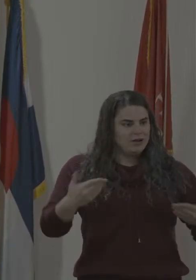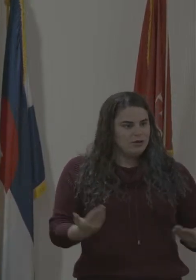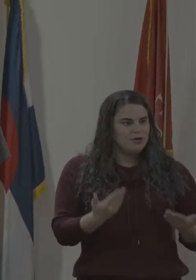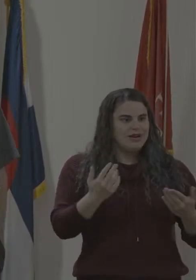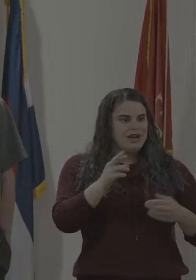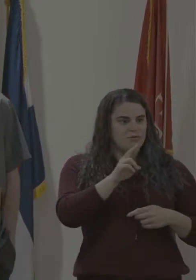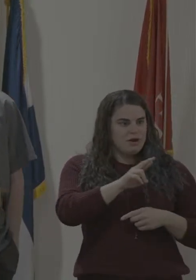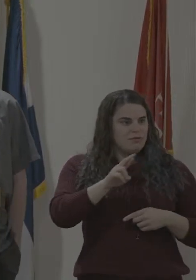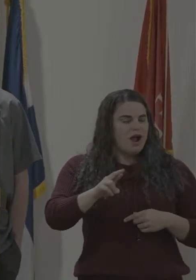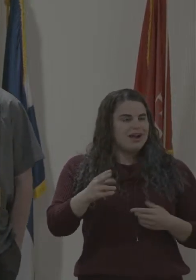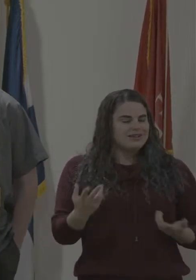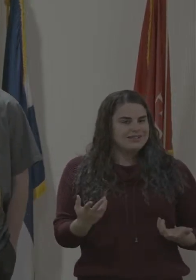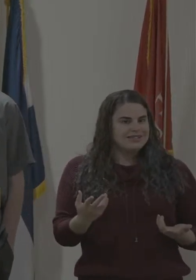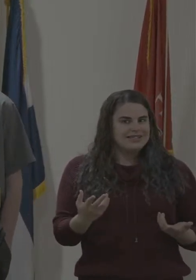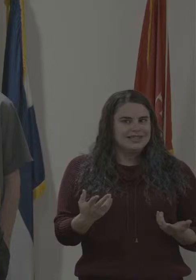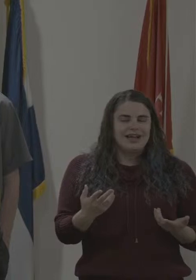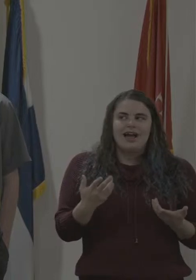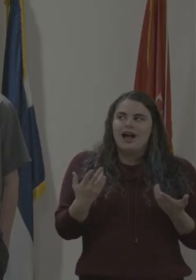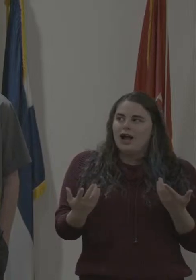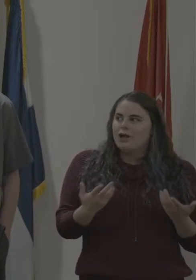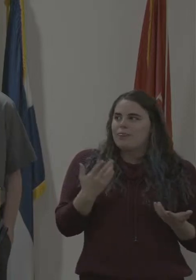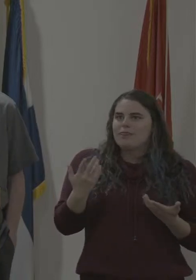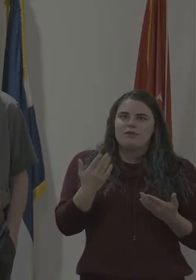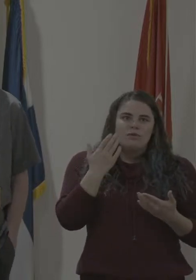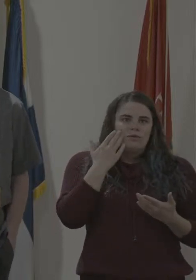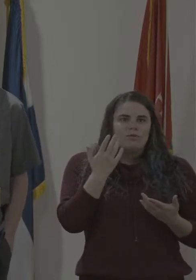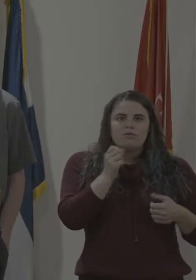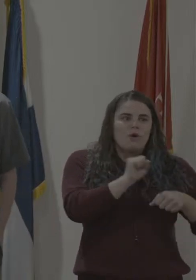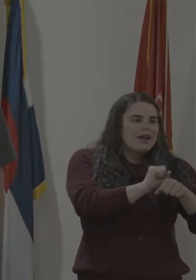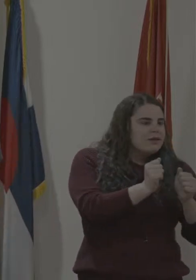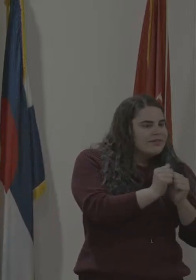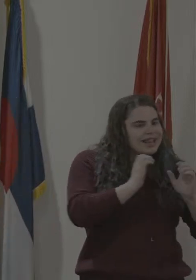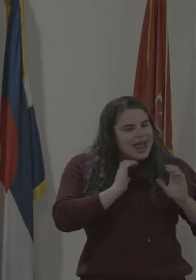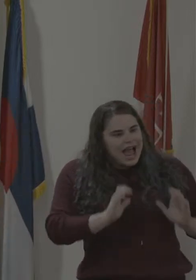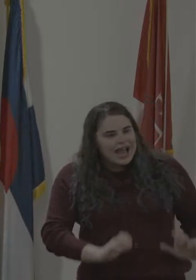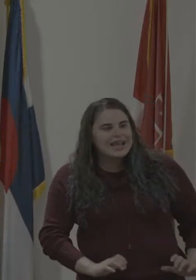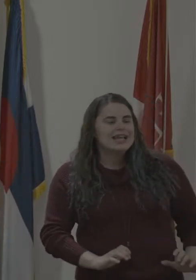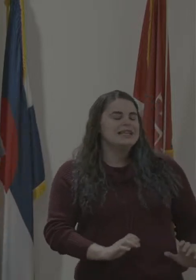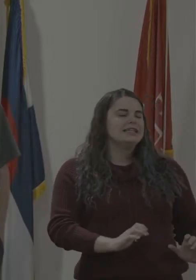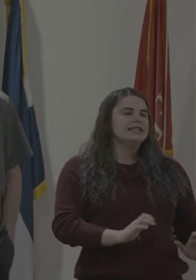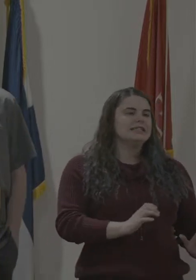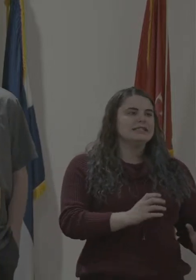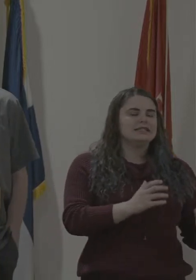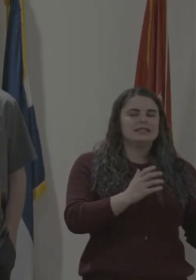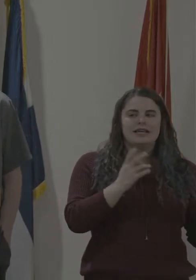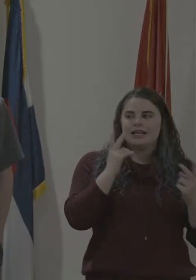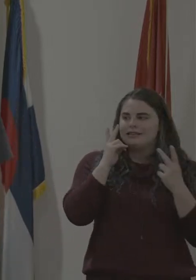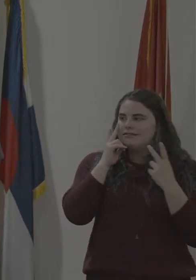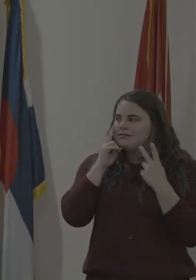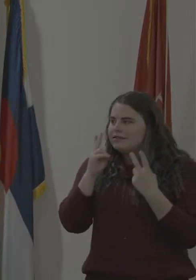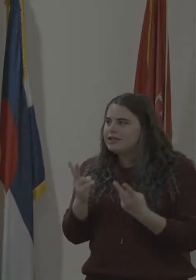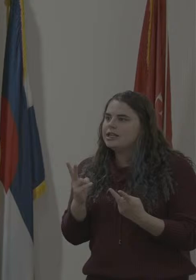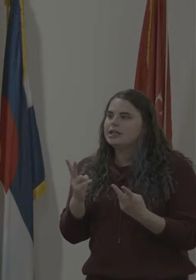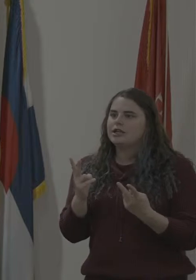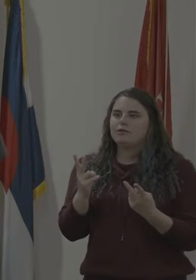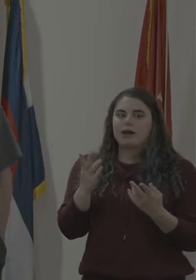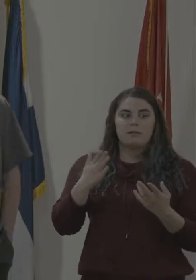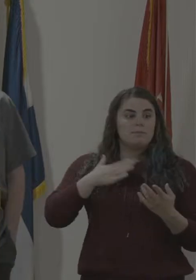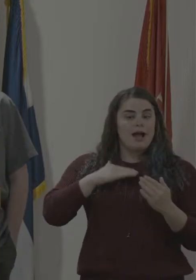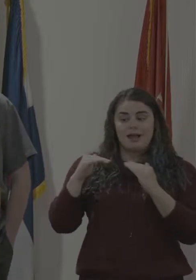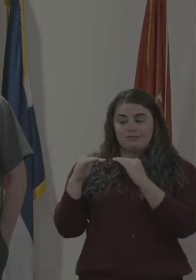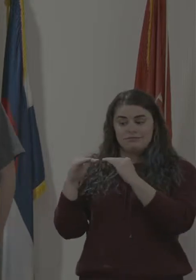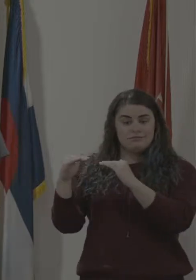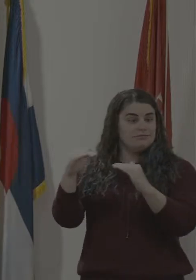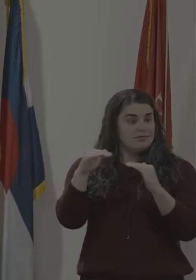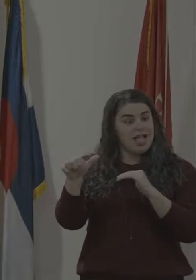Rocks. Going between, working with clients and seeing what my, fellow